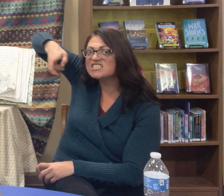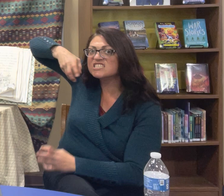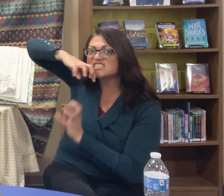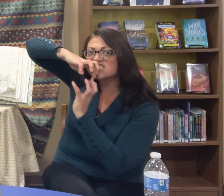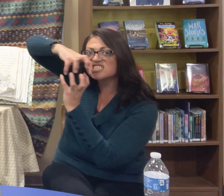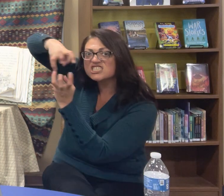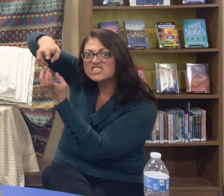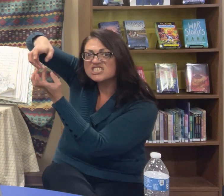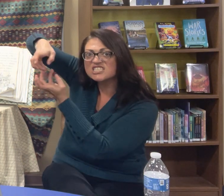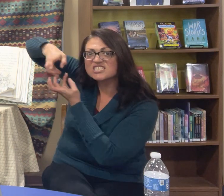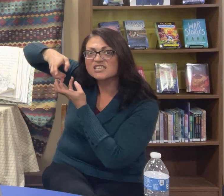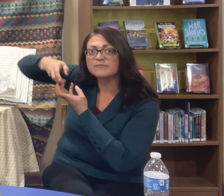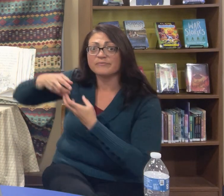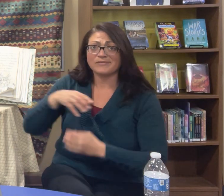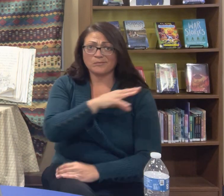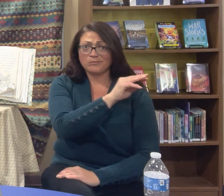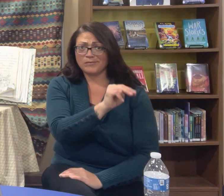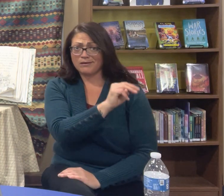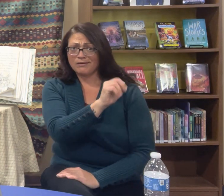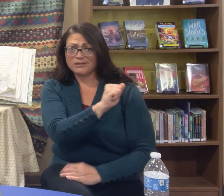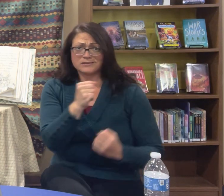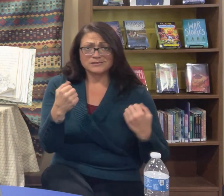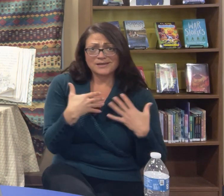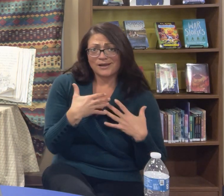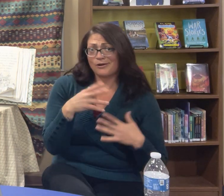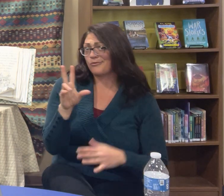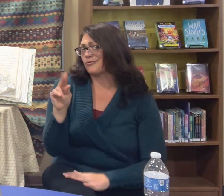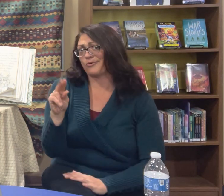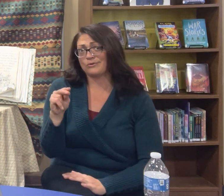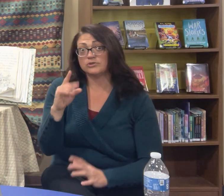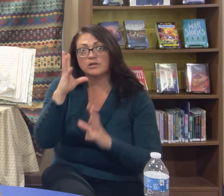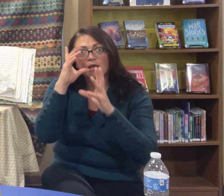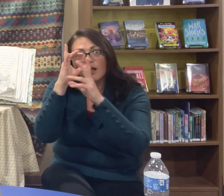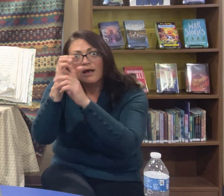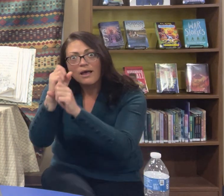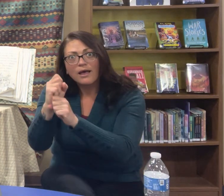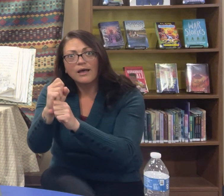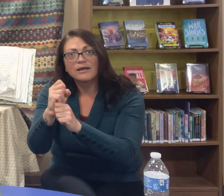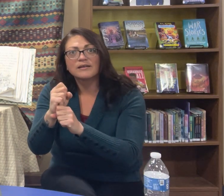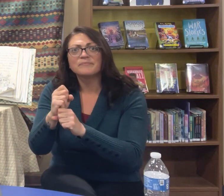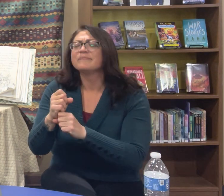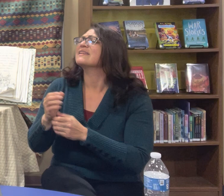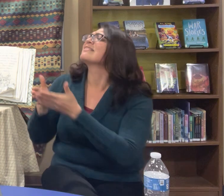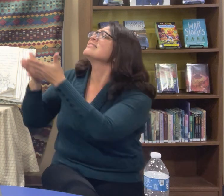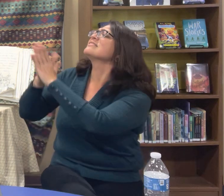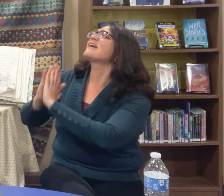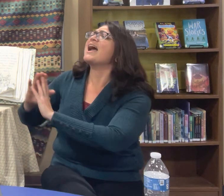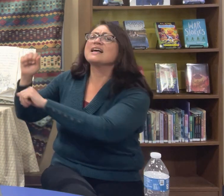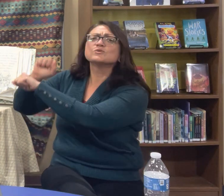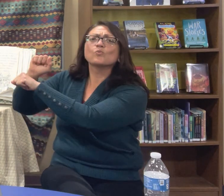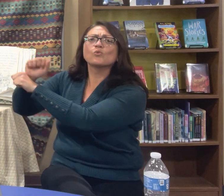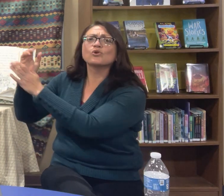fascinated. They asked workers from the village to help dig it out and carry home.